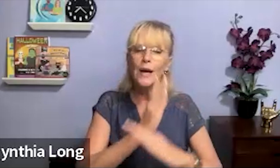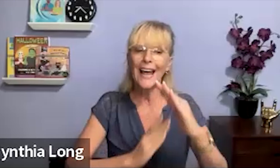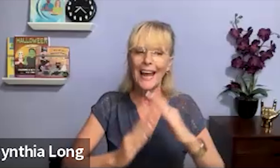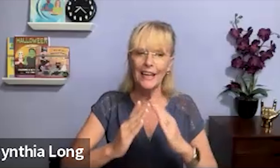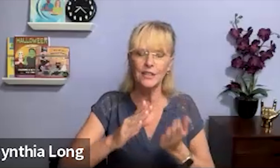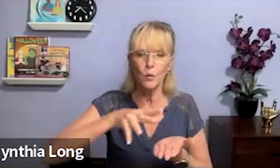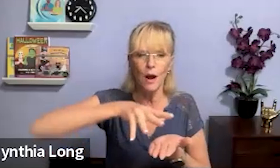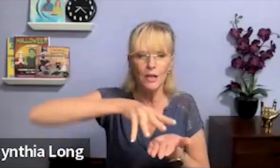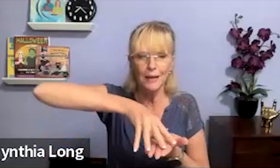one hand. So watch me.